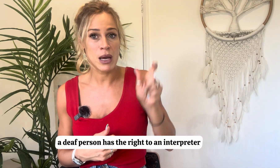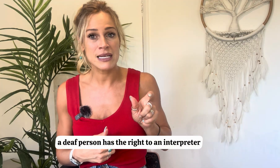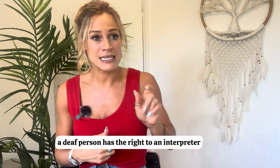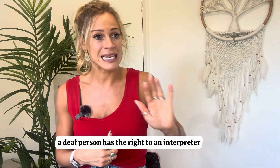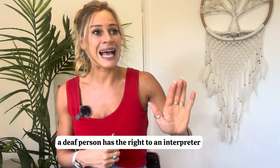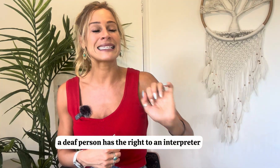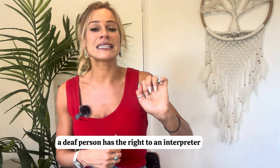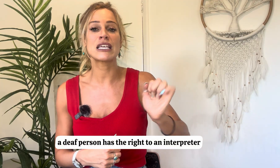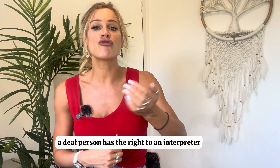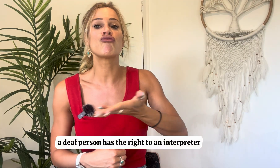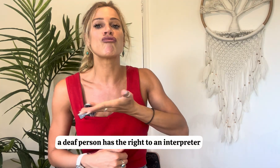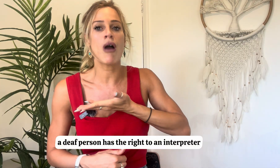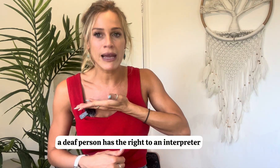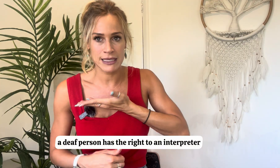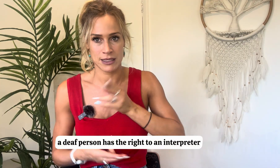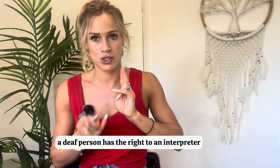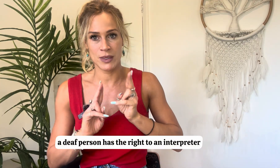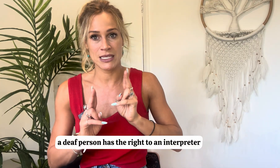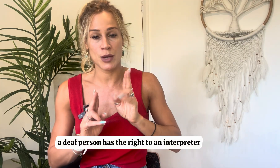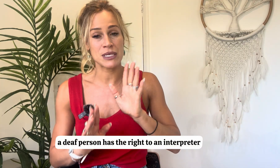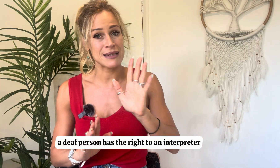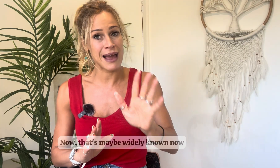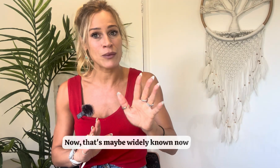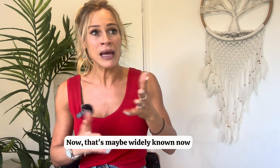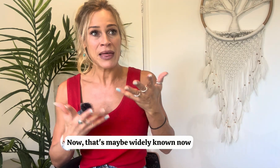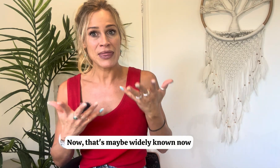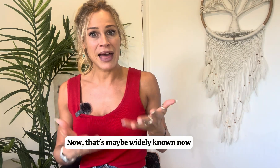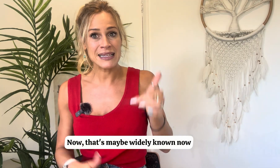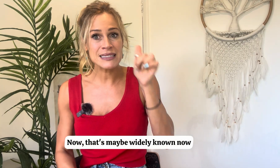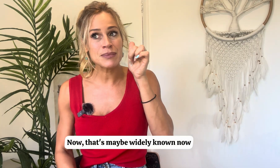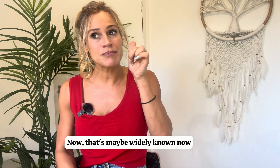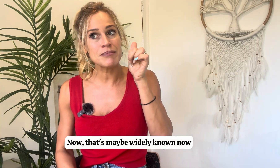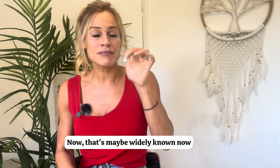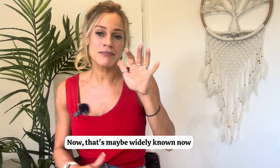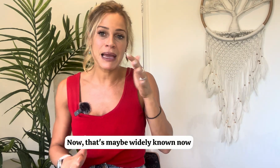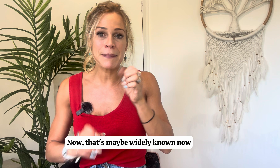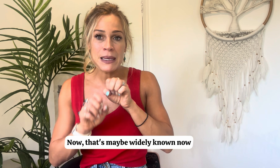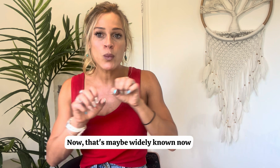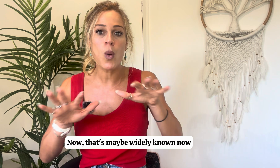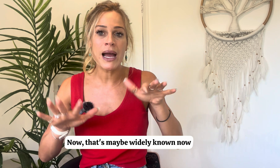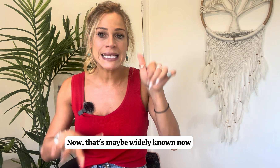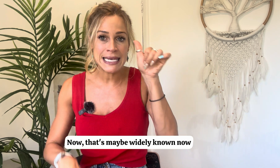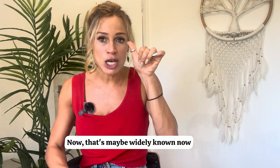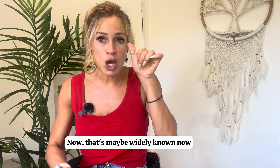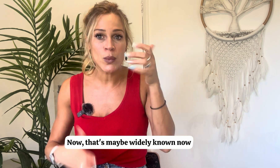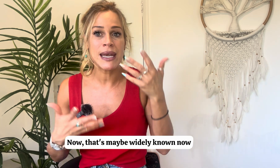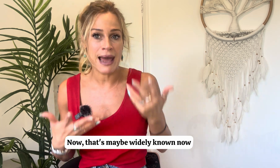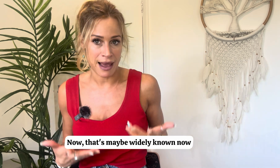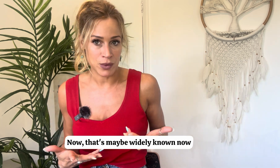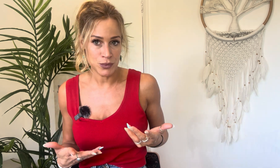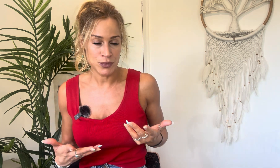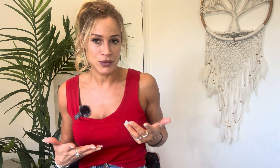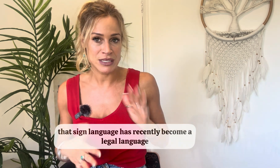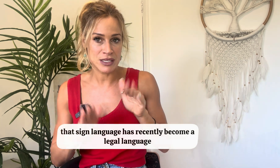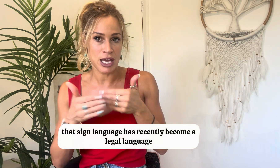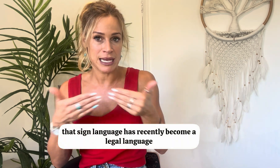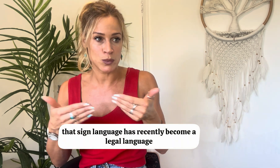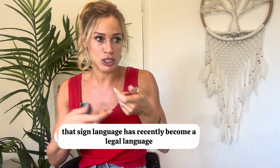person has the right to an interpreter. Now, that's maybe widely known now that sign language